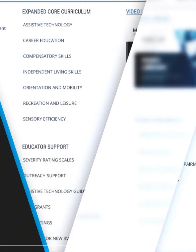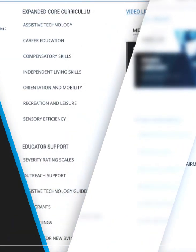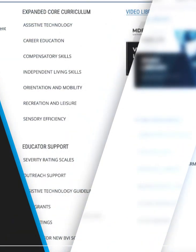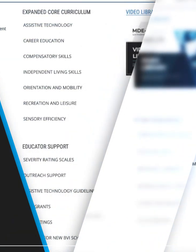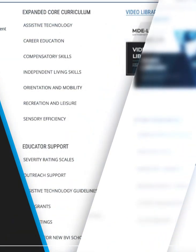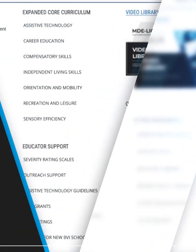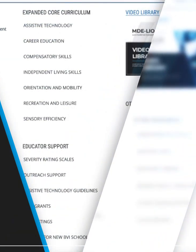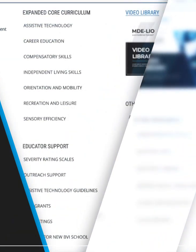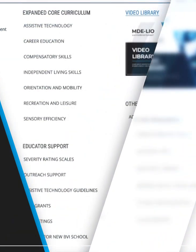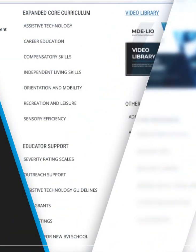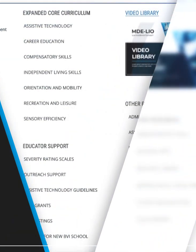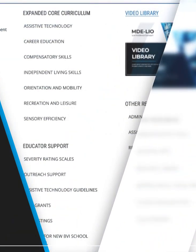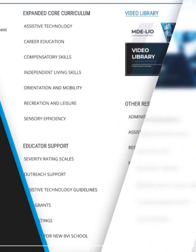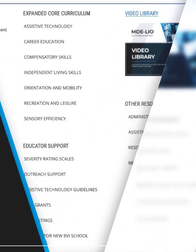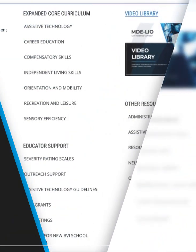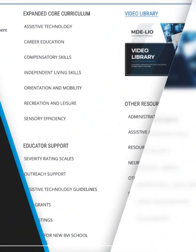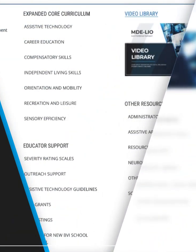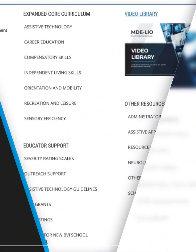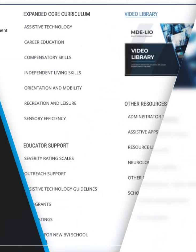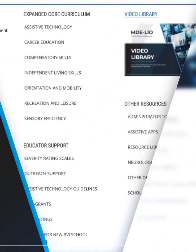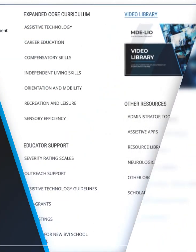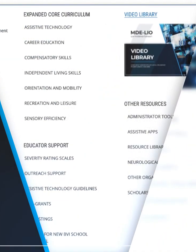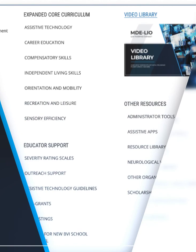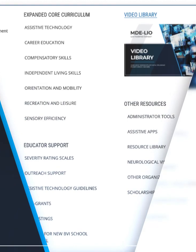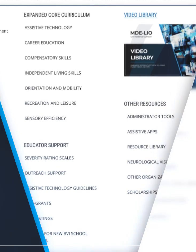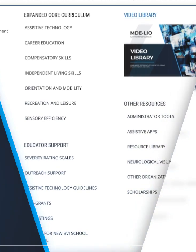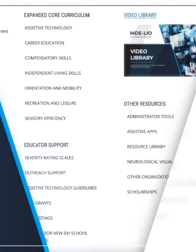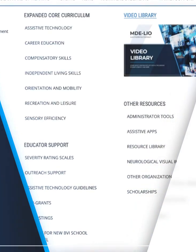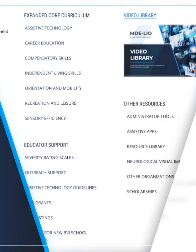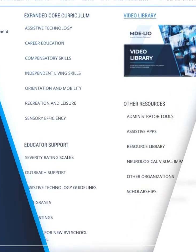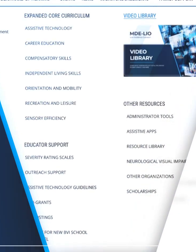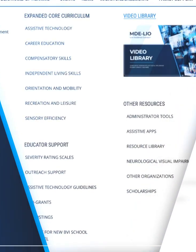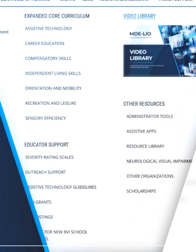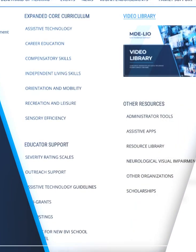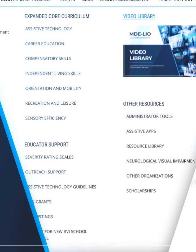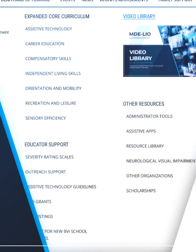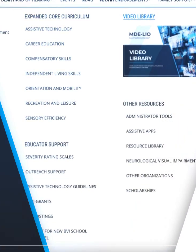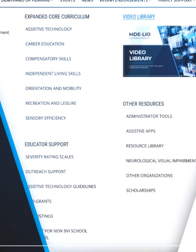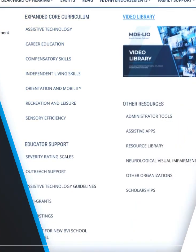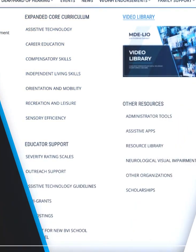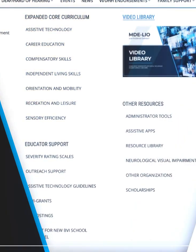more videos, get resources, and learn how MDELIO can support you.